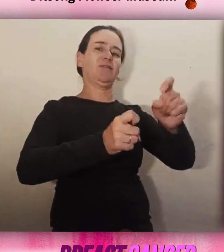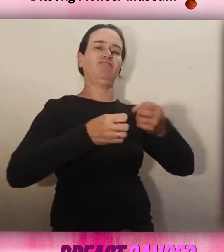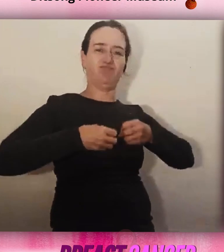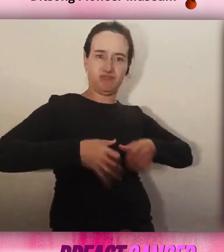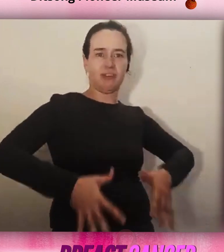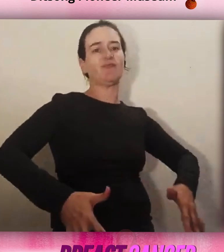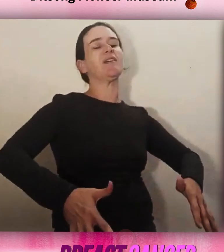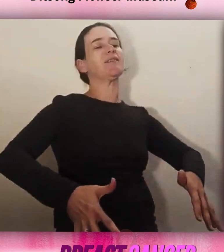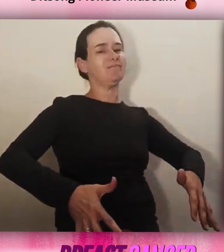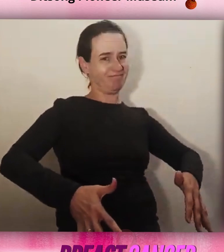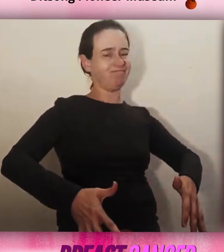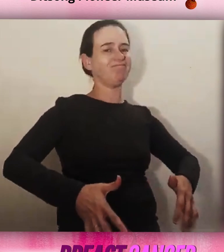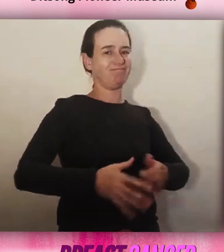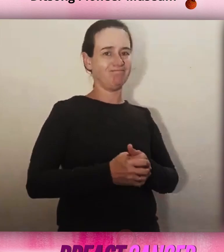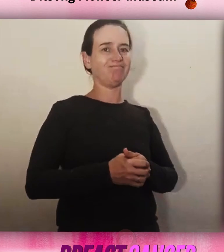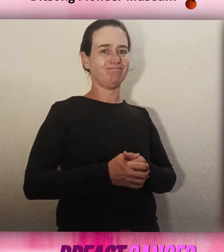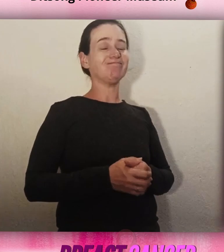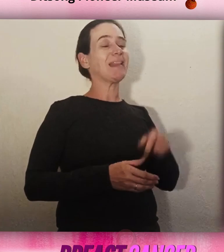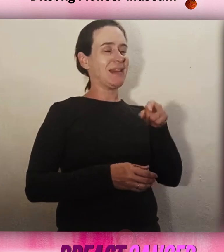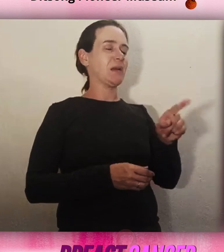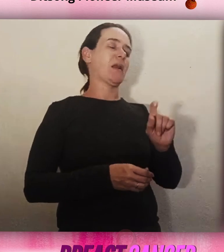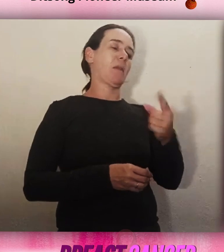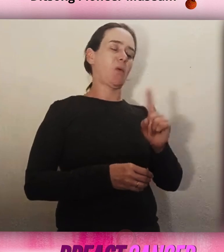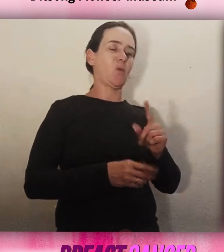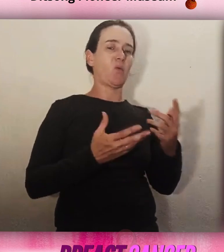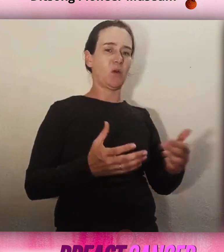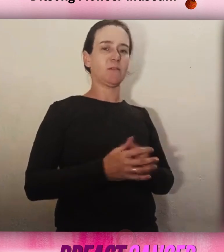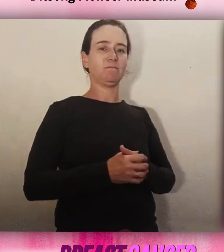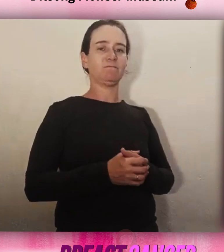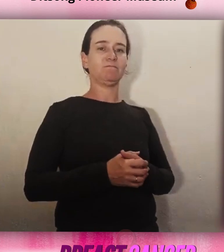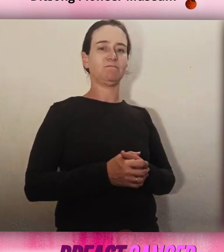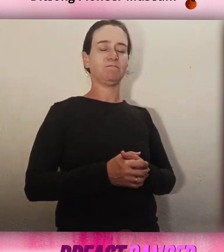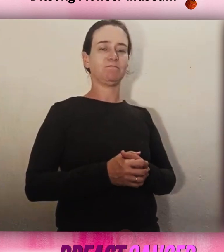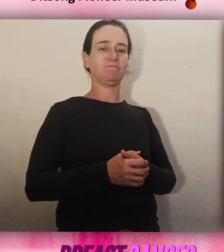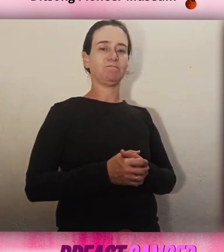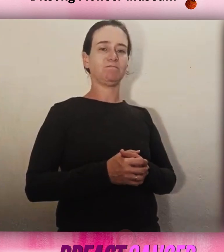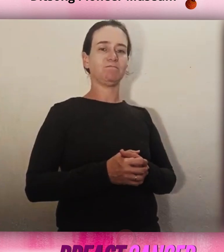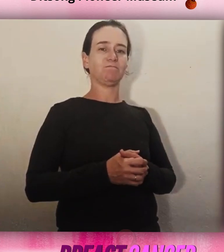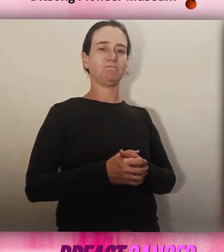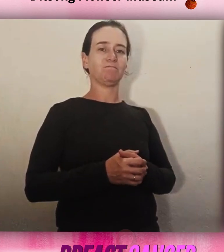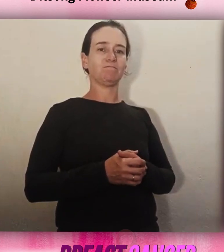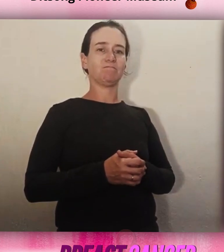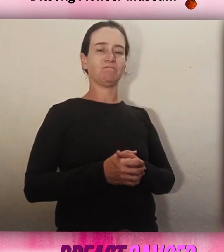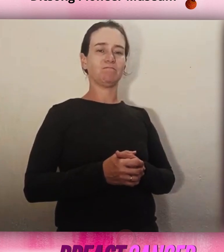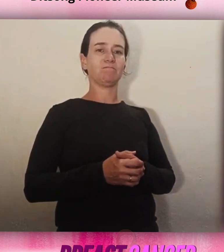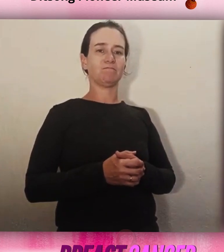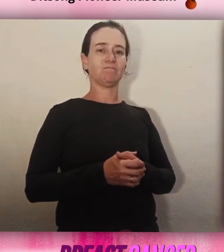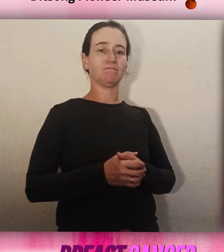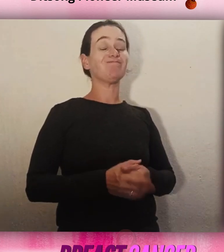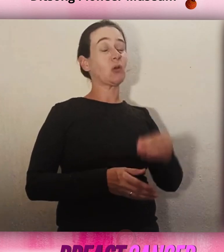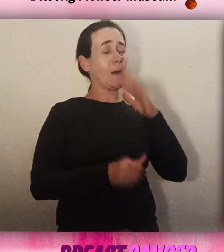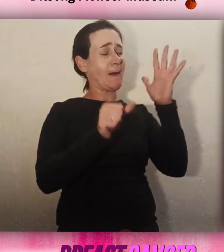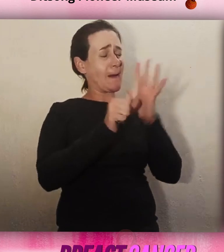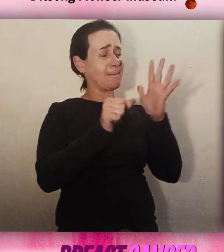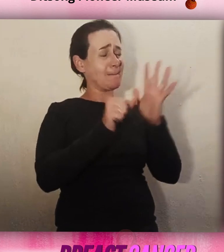they rapidly, yes. So they grow rapidly, and that is what happens. Right. Yes. Okay. So all of